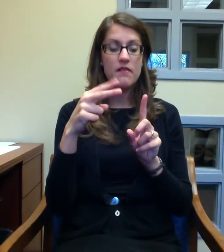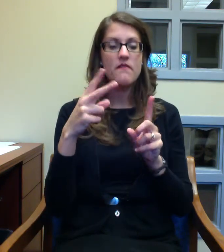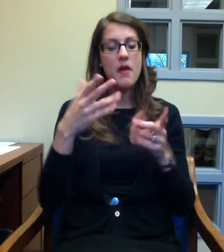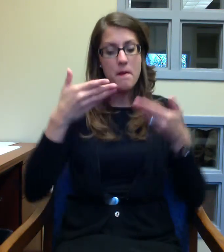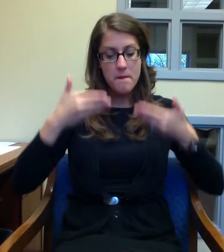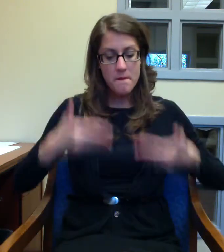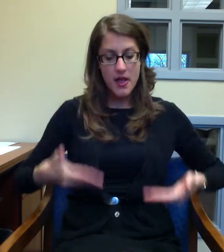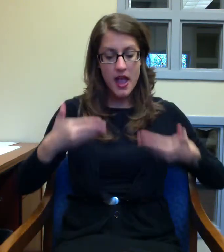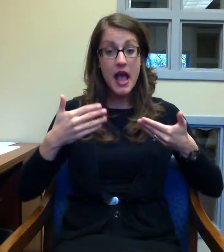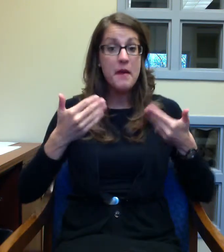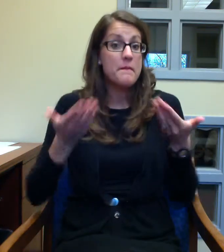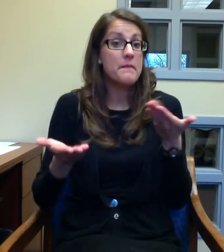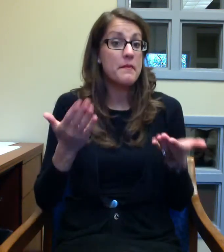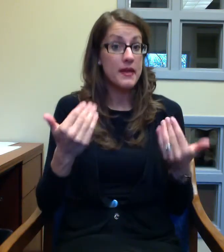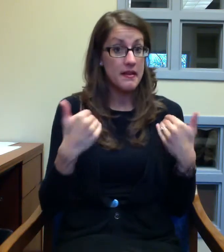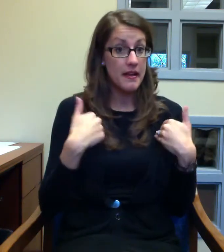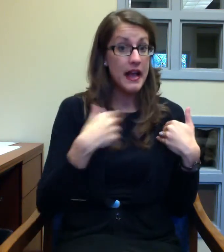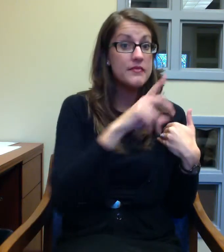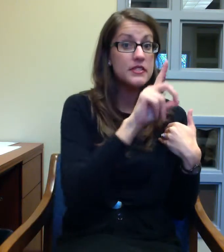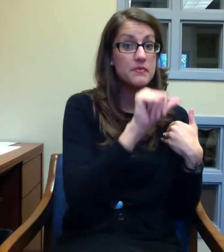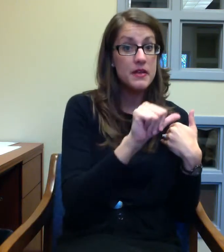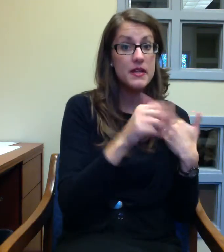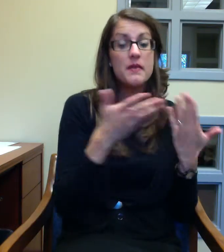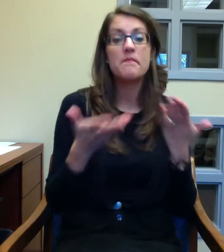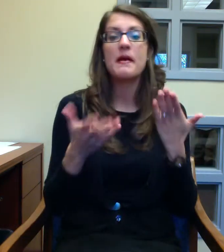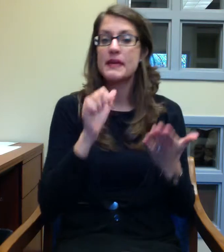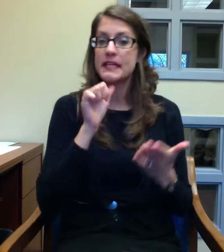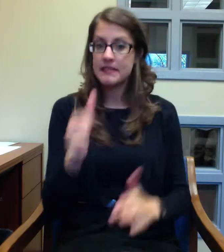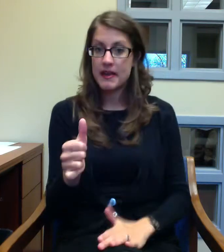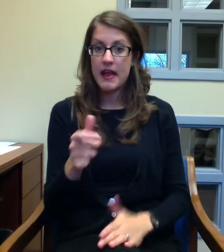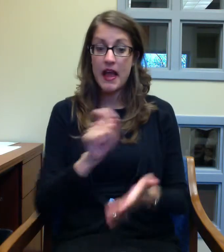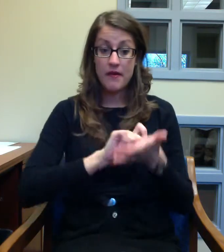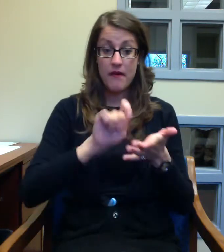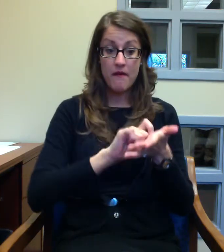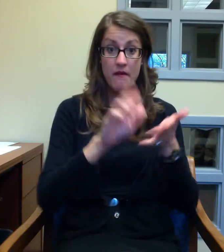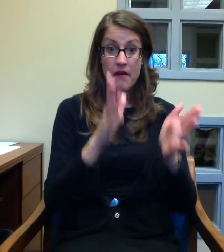This article is written by psychologist and author Dan